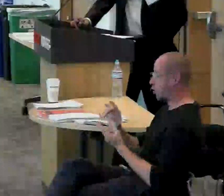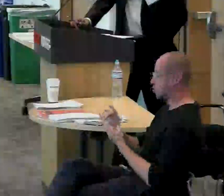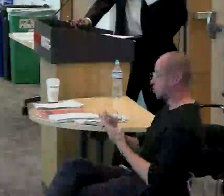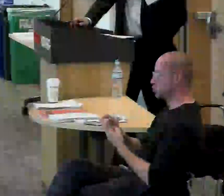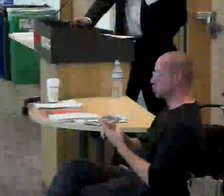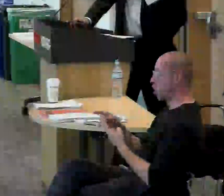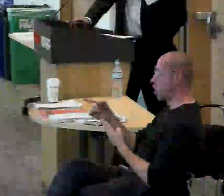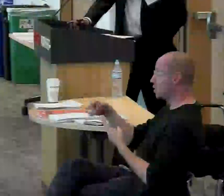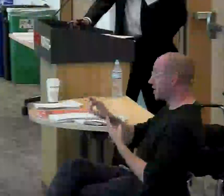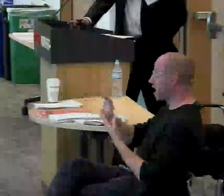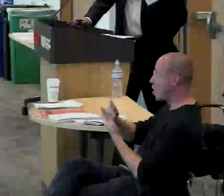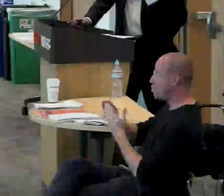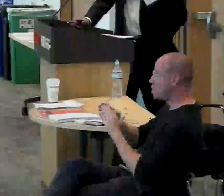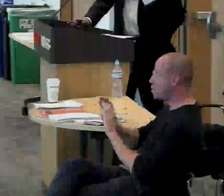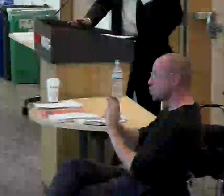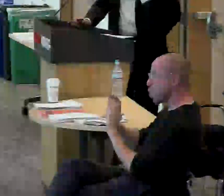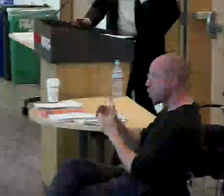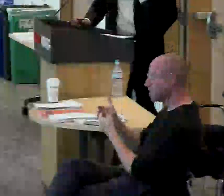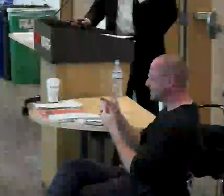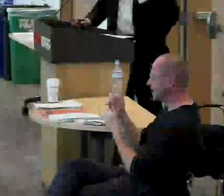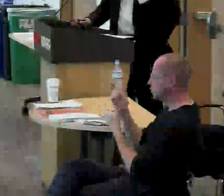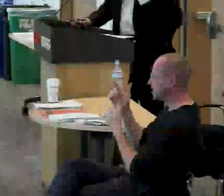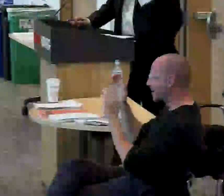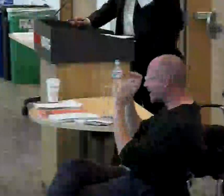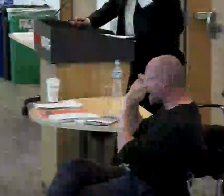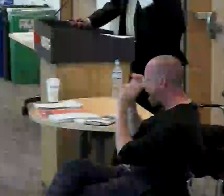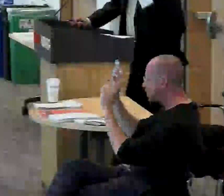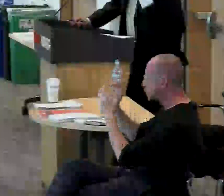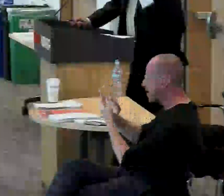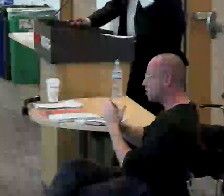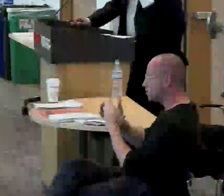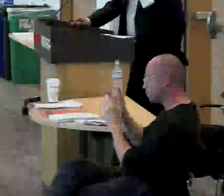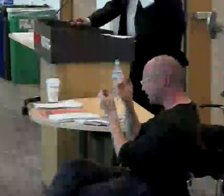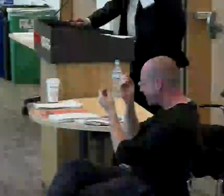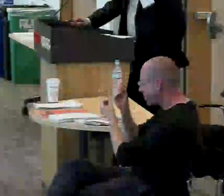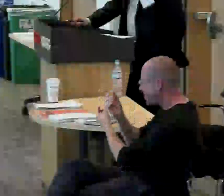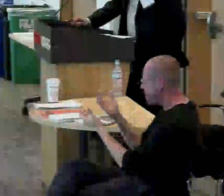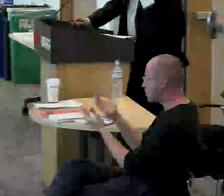other efforts to try to